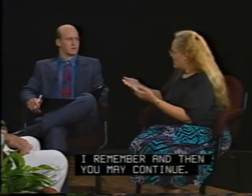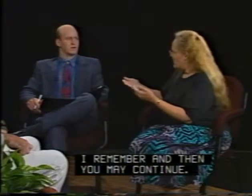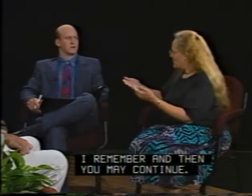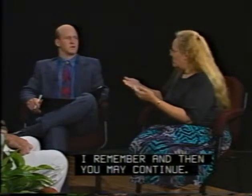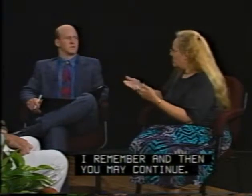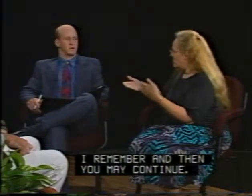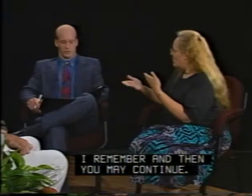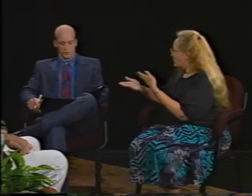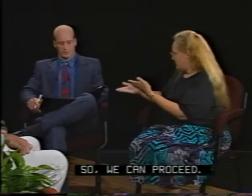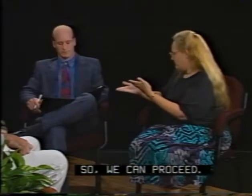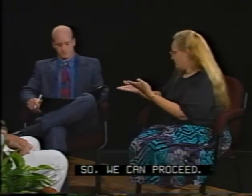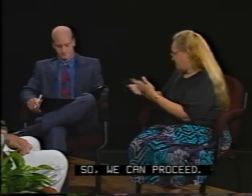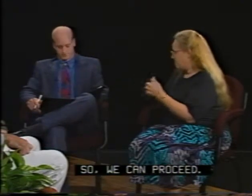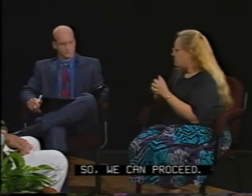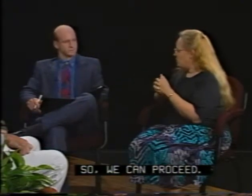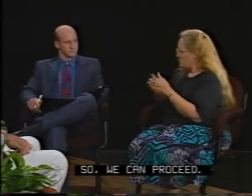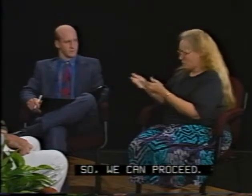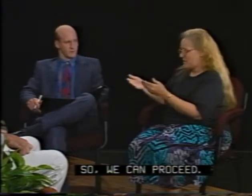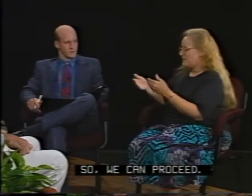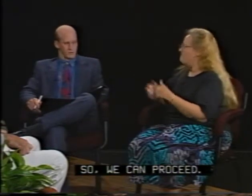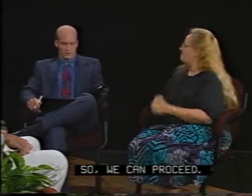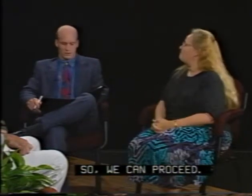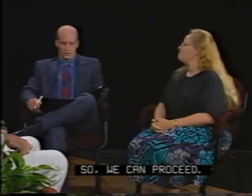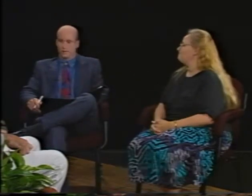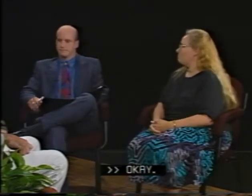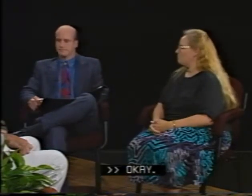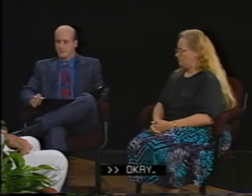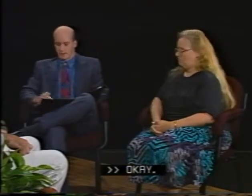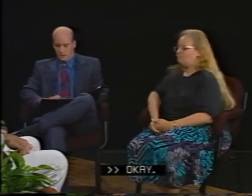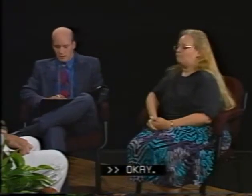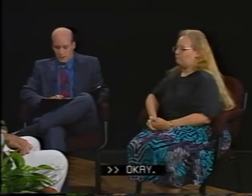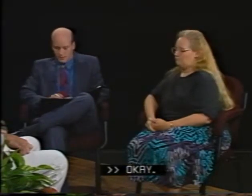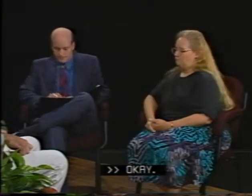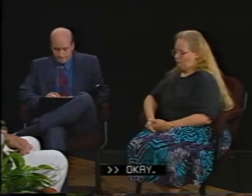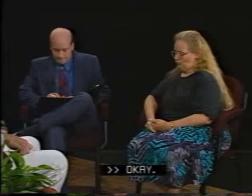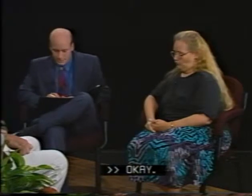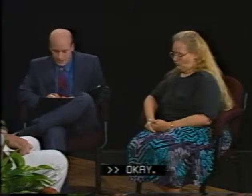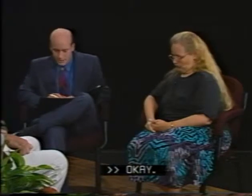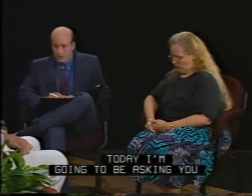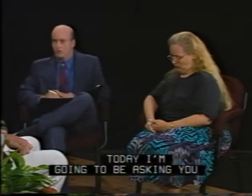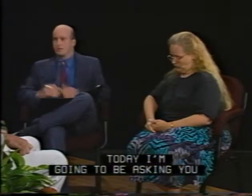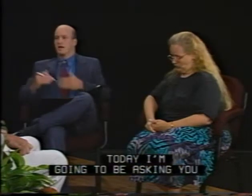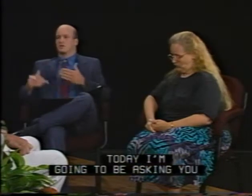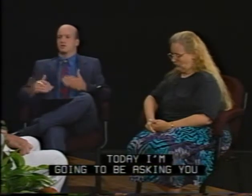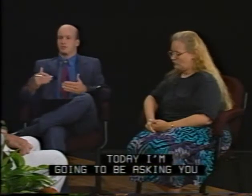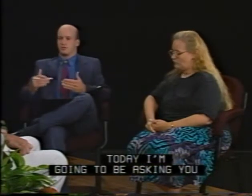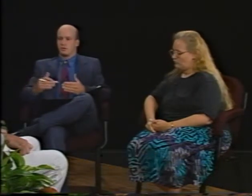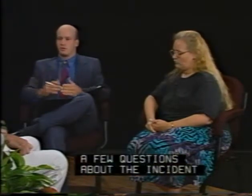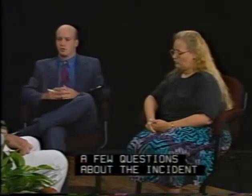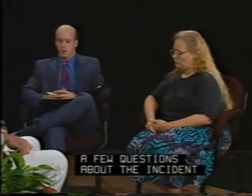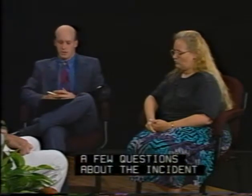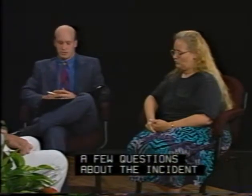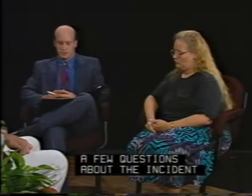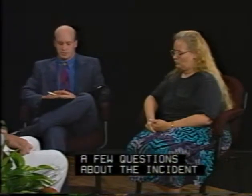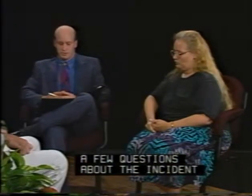continue. So we can proceed. Okay. Today I'm going to be asking you a few questions about